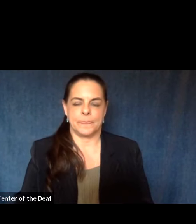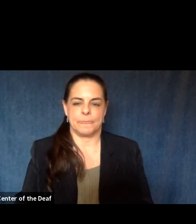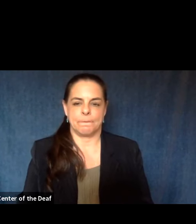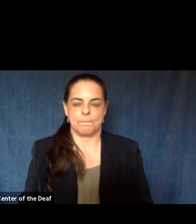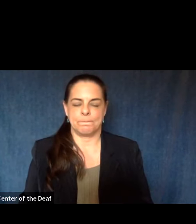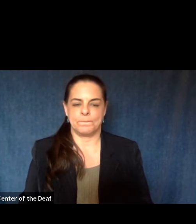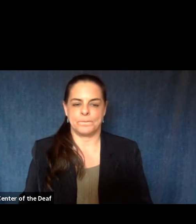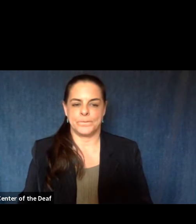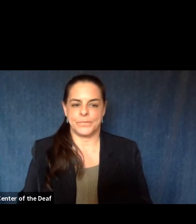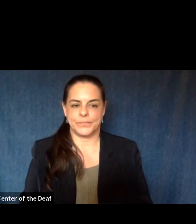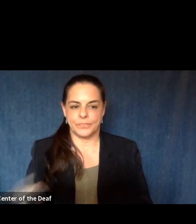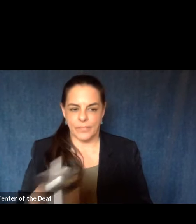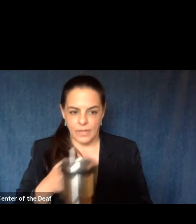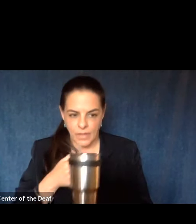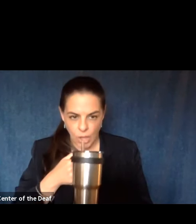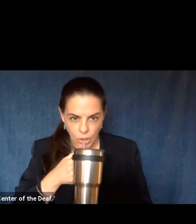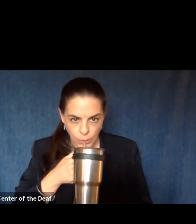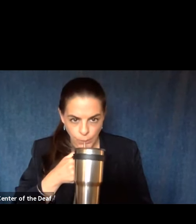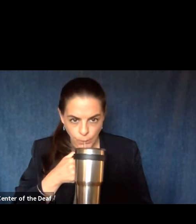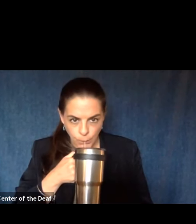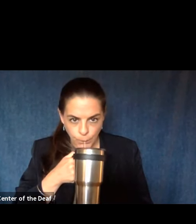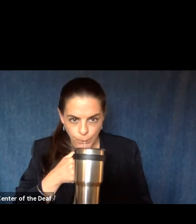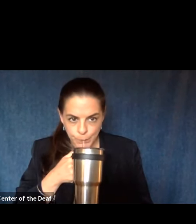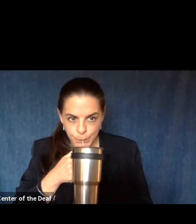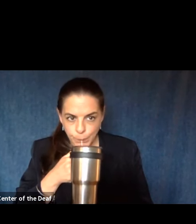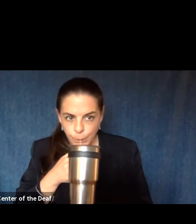while we get those in.